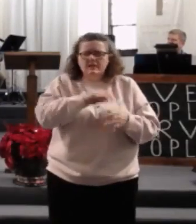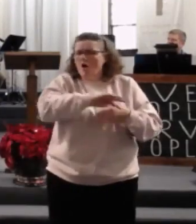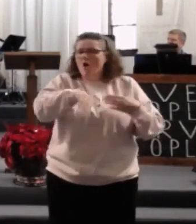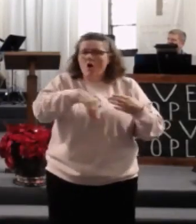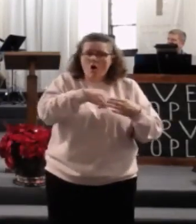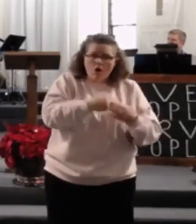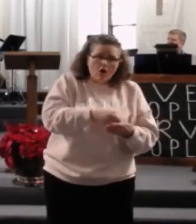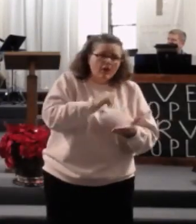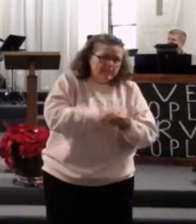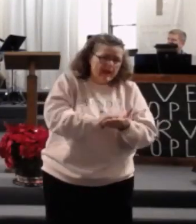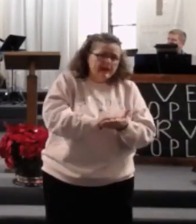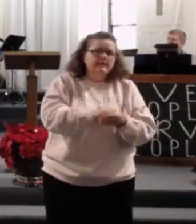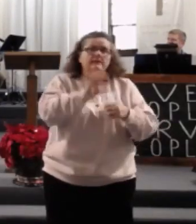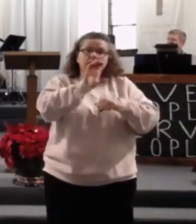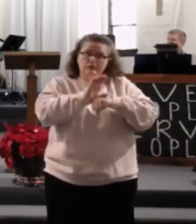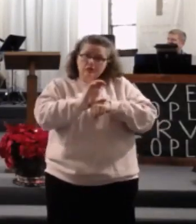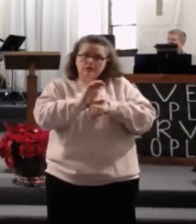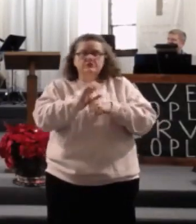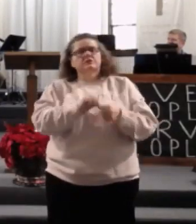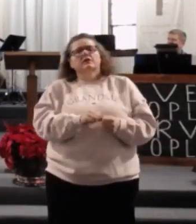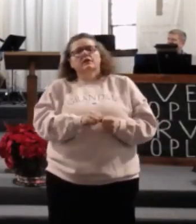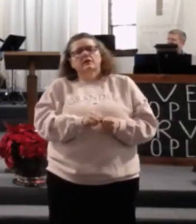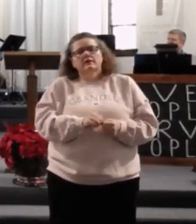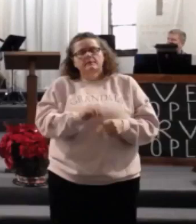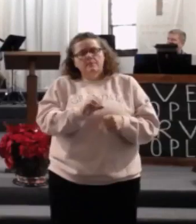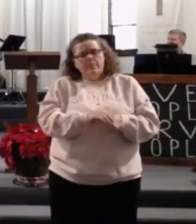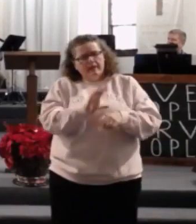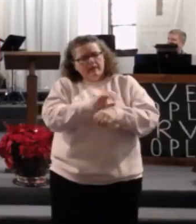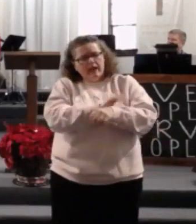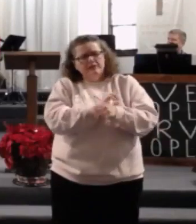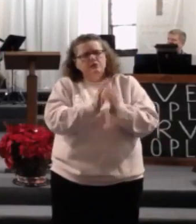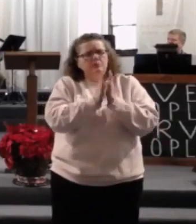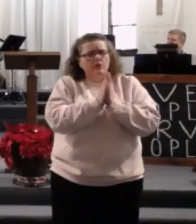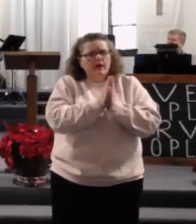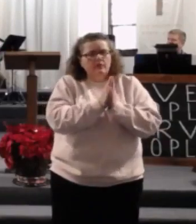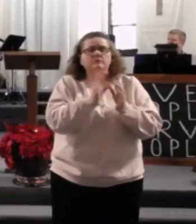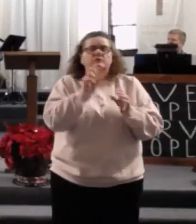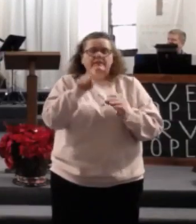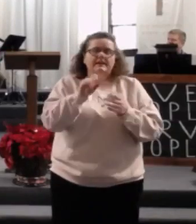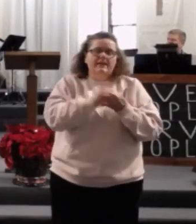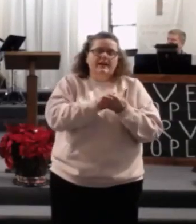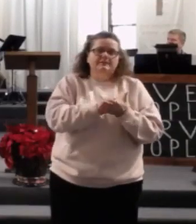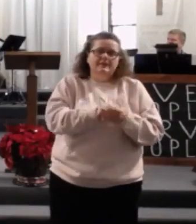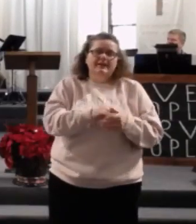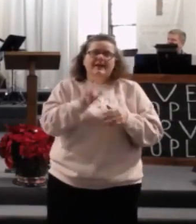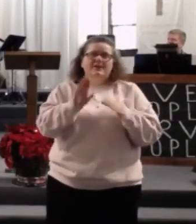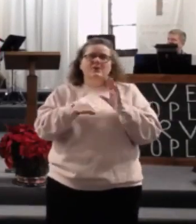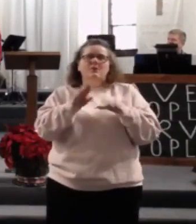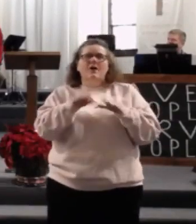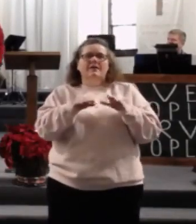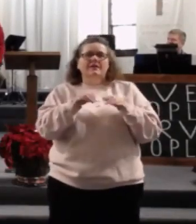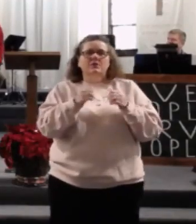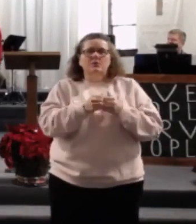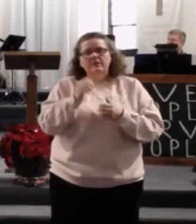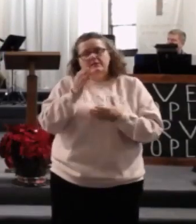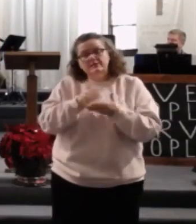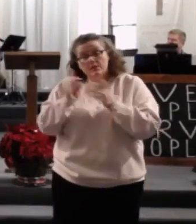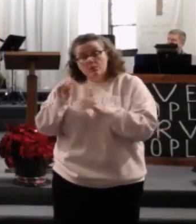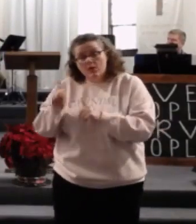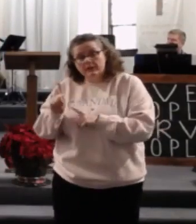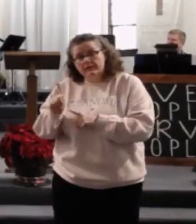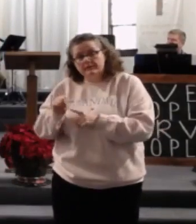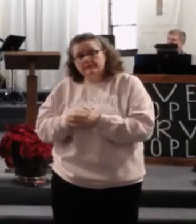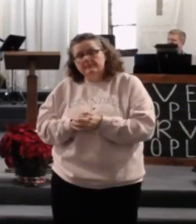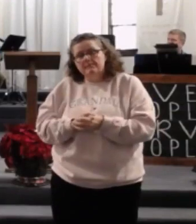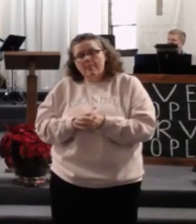heard him talking about somebody that's got cancer and praying for a wife who lost her husband, walking alongside somebody.